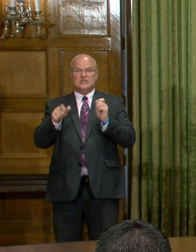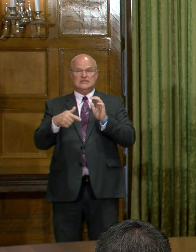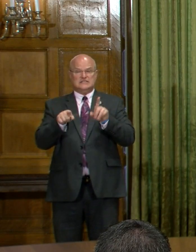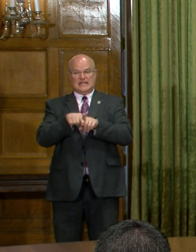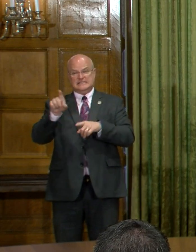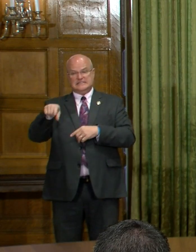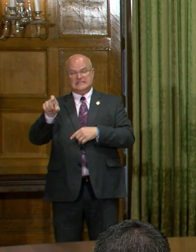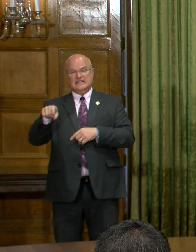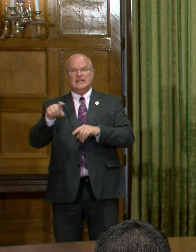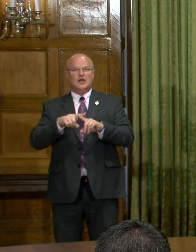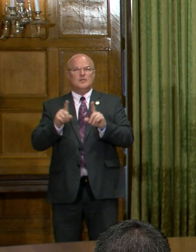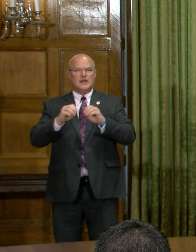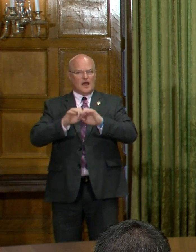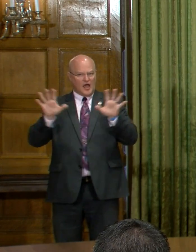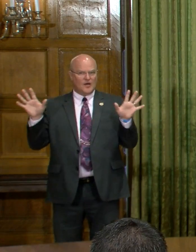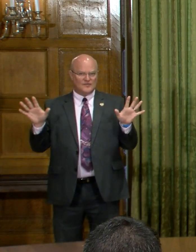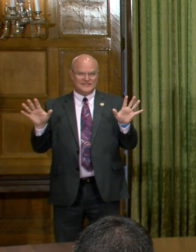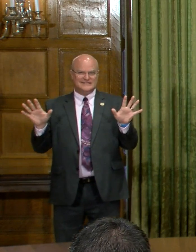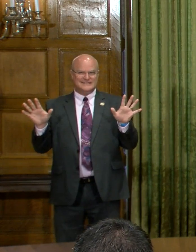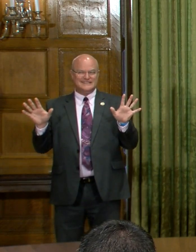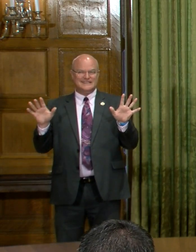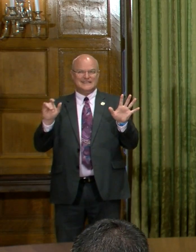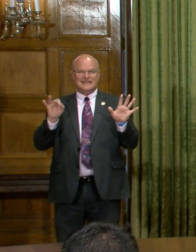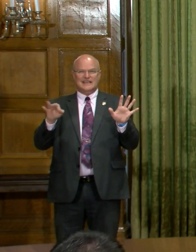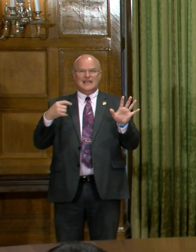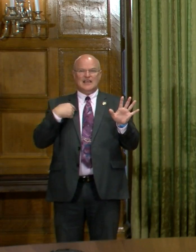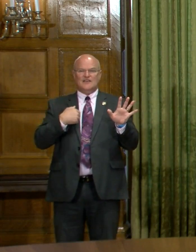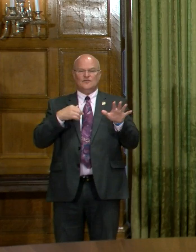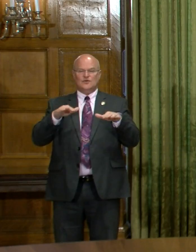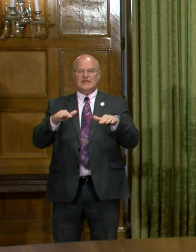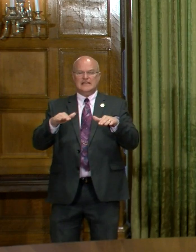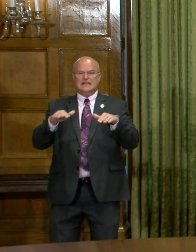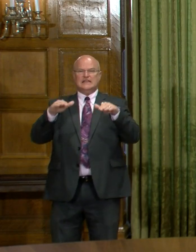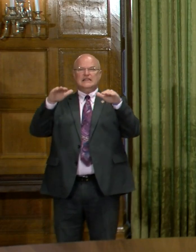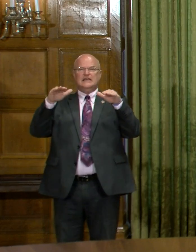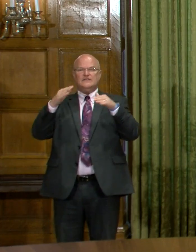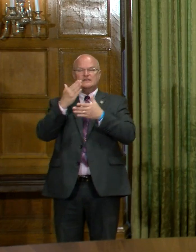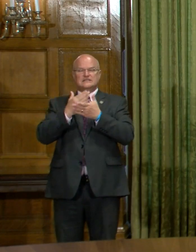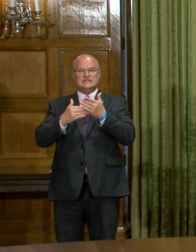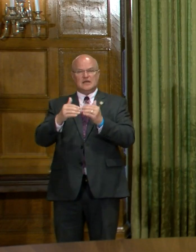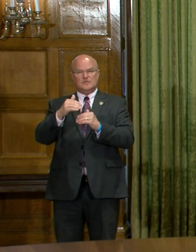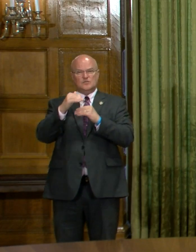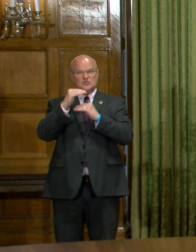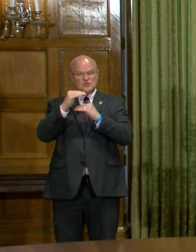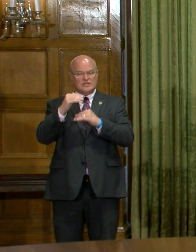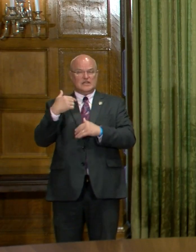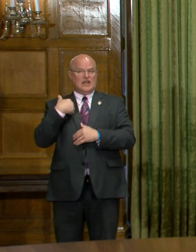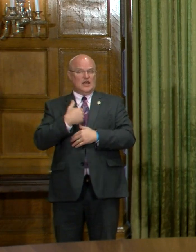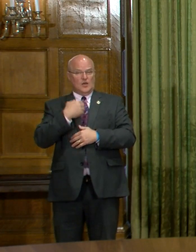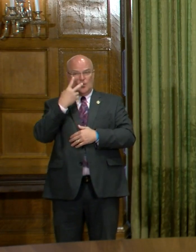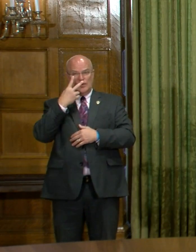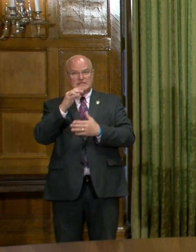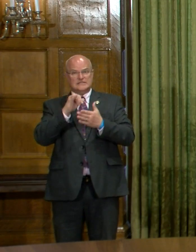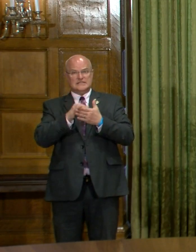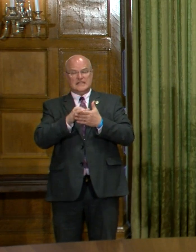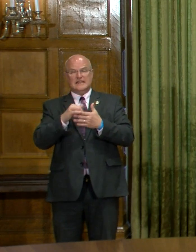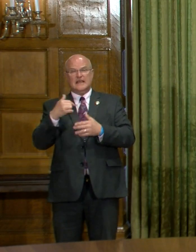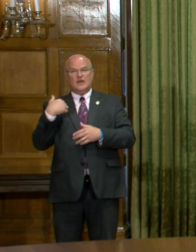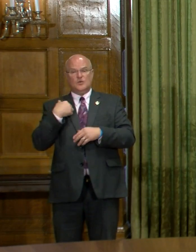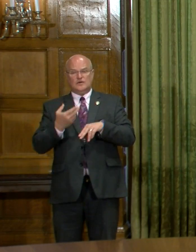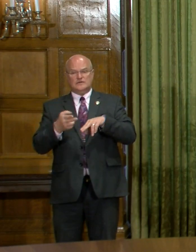as need be, but obviously if we lift some restrictions and we see that